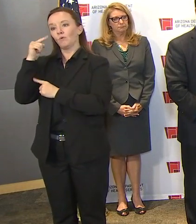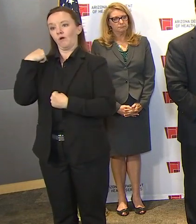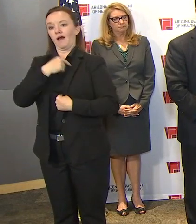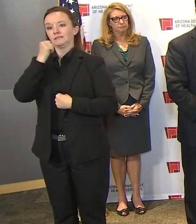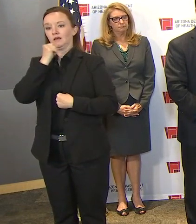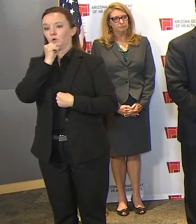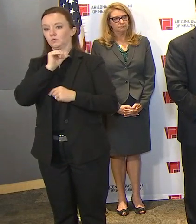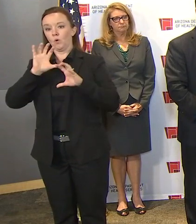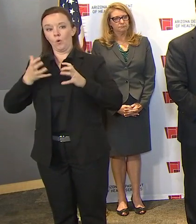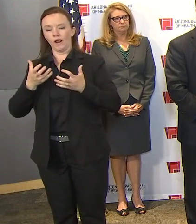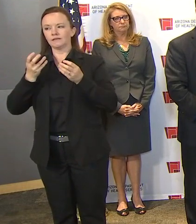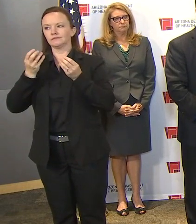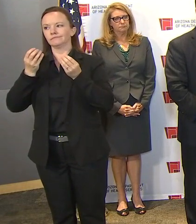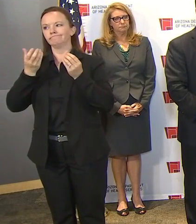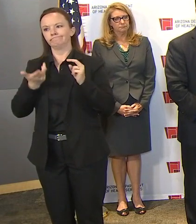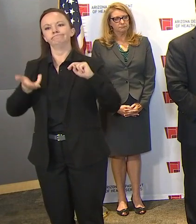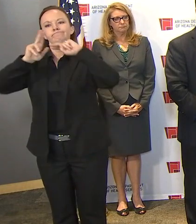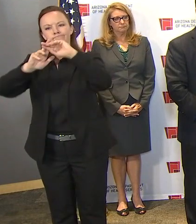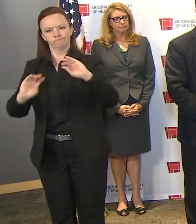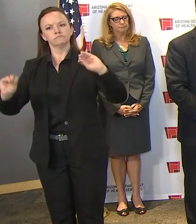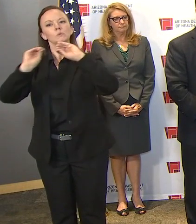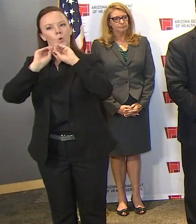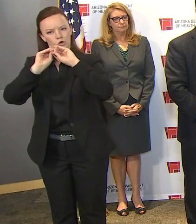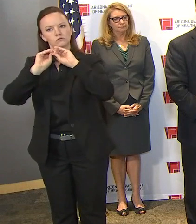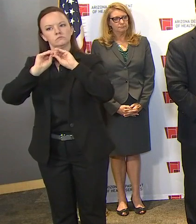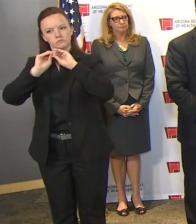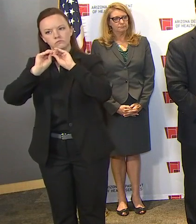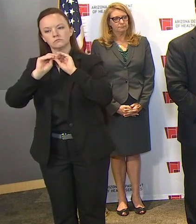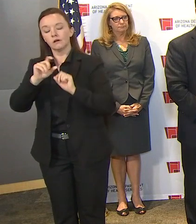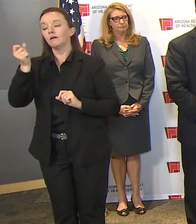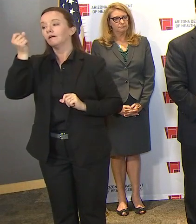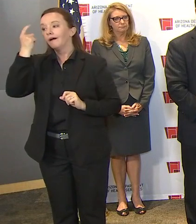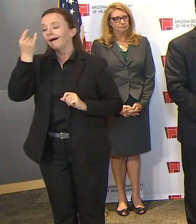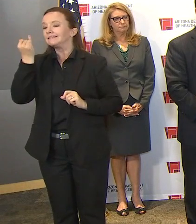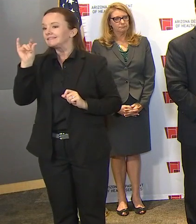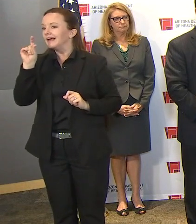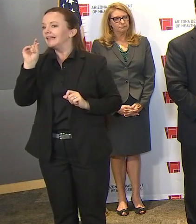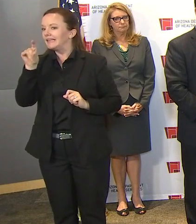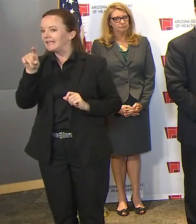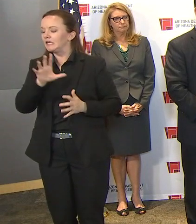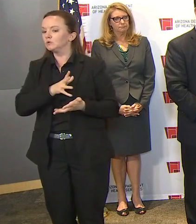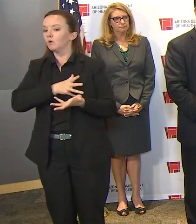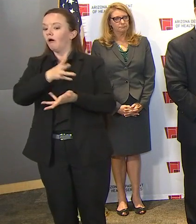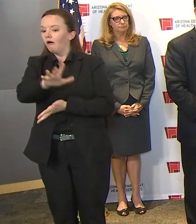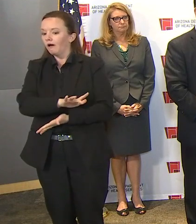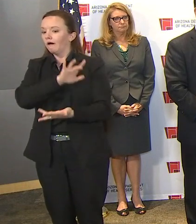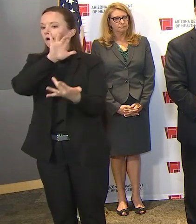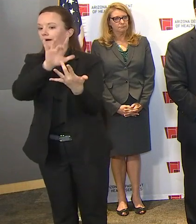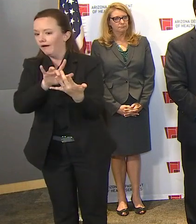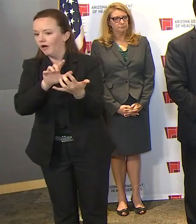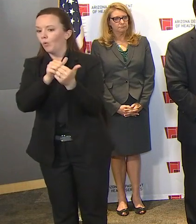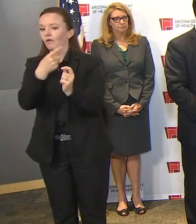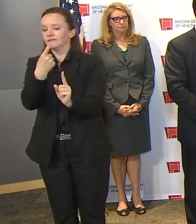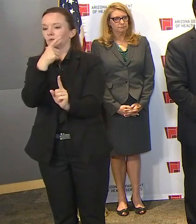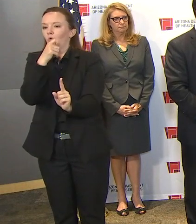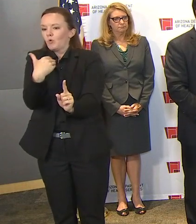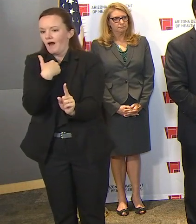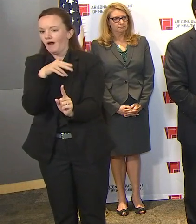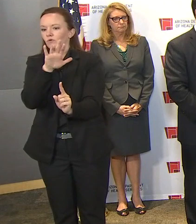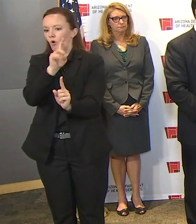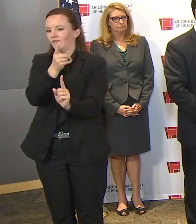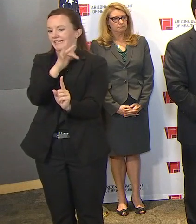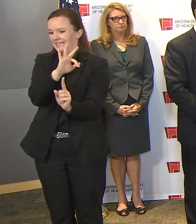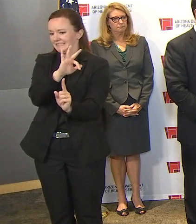heightened. You still do need to come into contact with somebody with COVID-19. I think now that it's in the